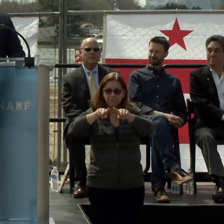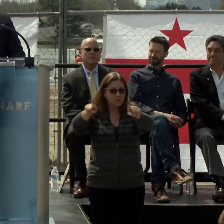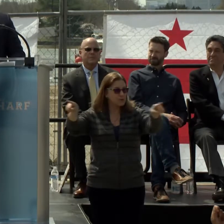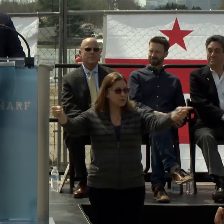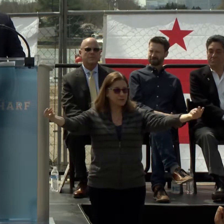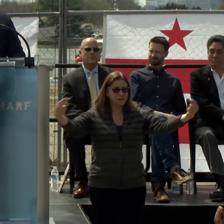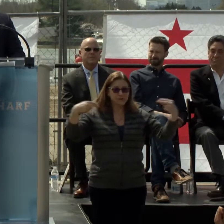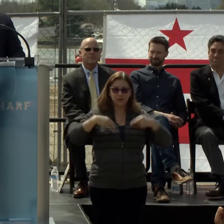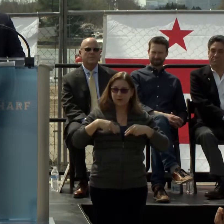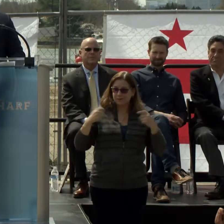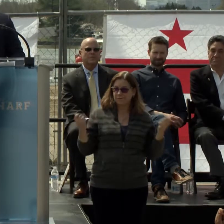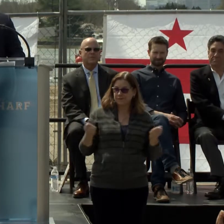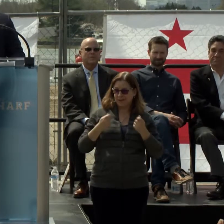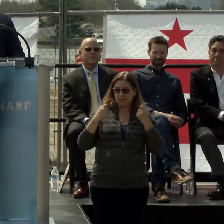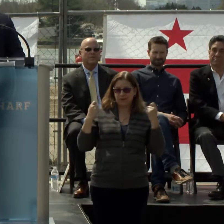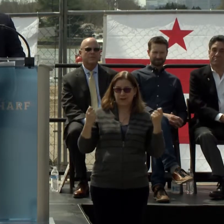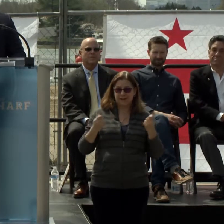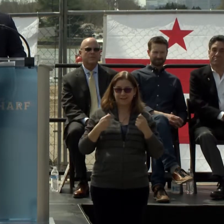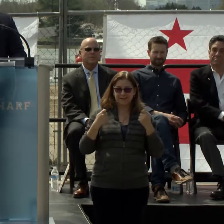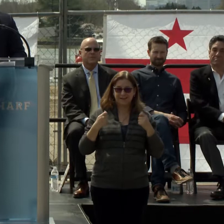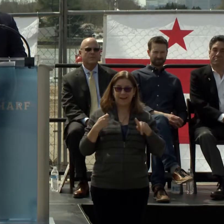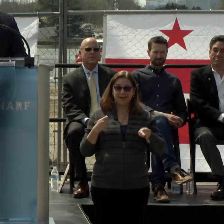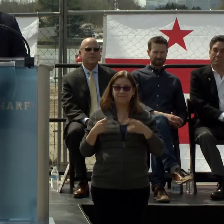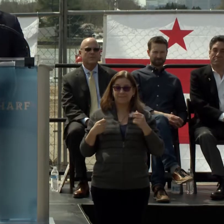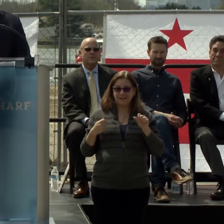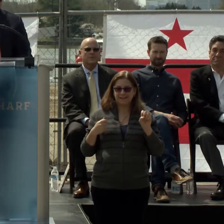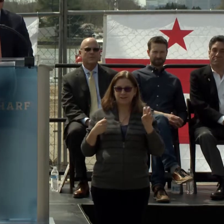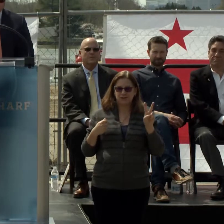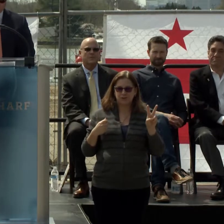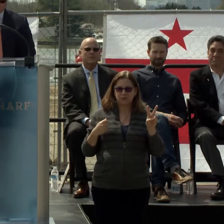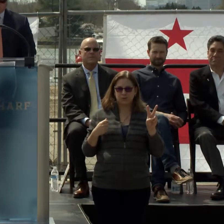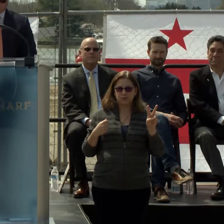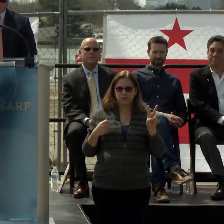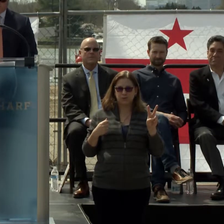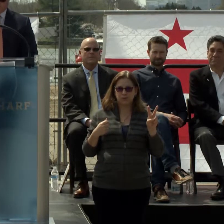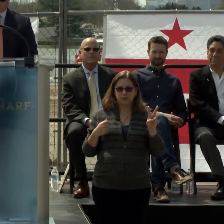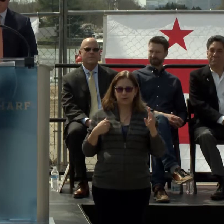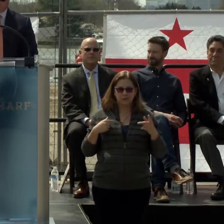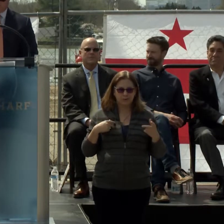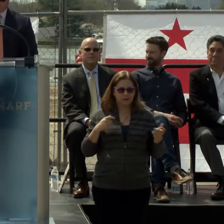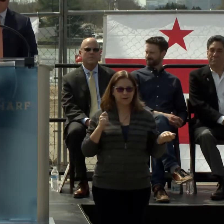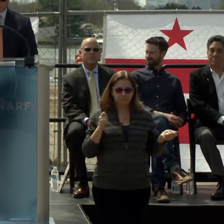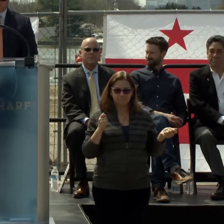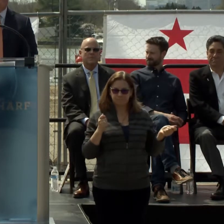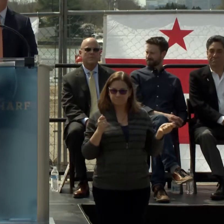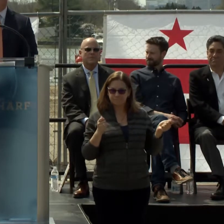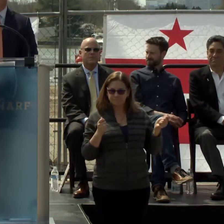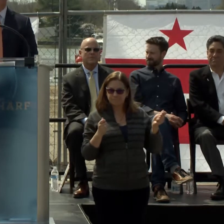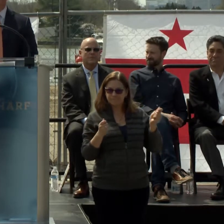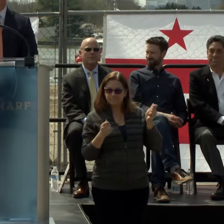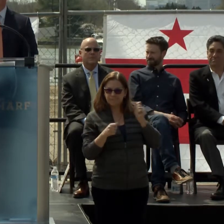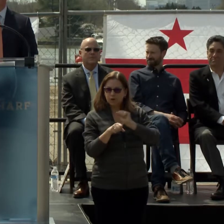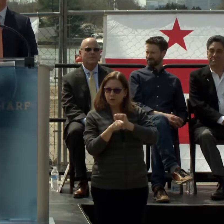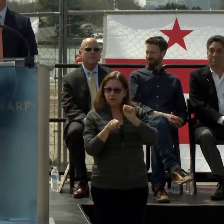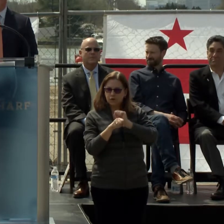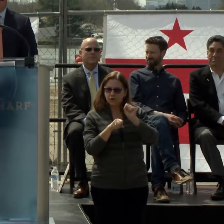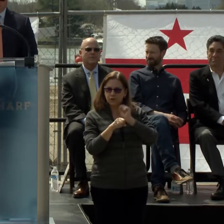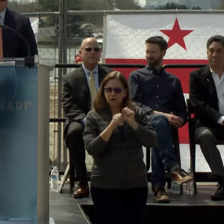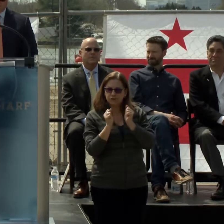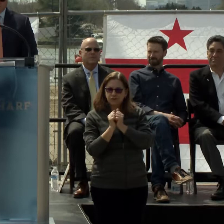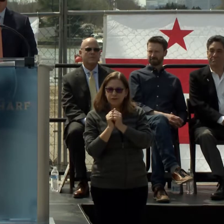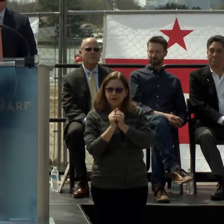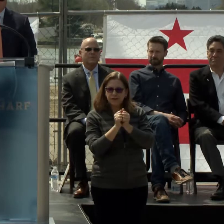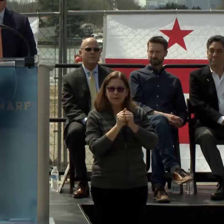and as Phase 2 takes shape in the days ahead. We're working together to deliver another wonderful mix of commercial, residential,